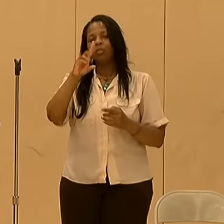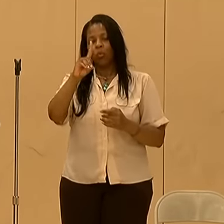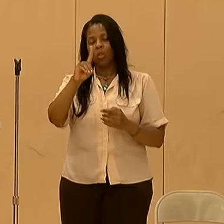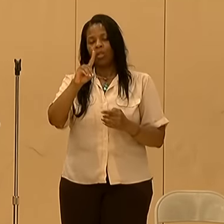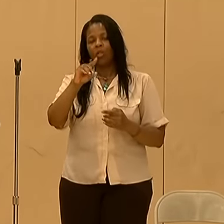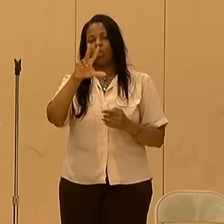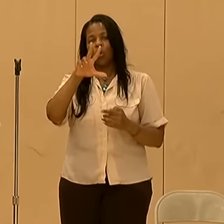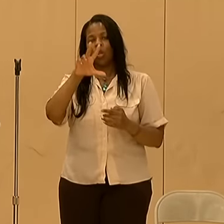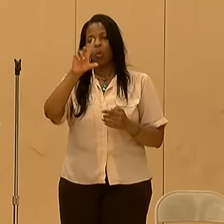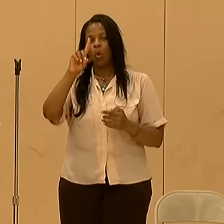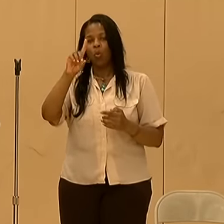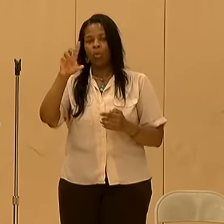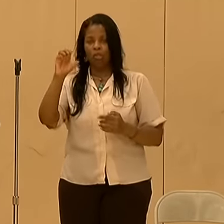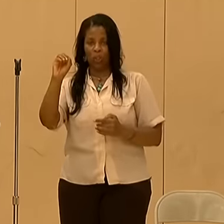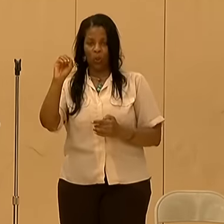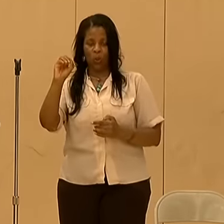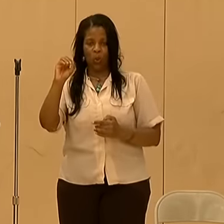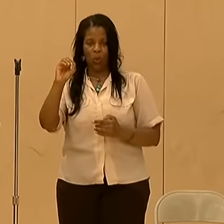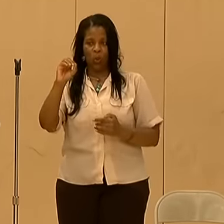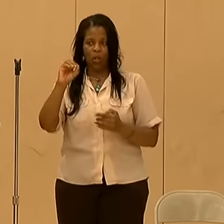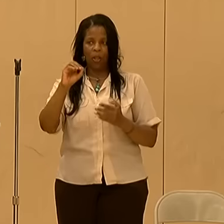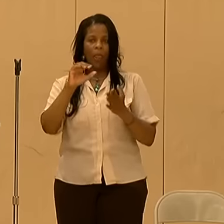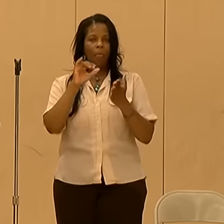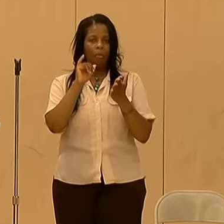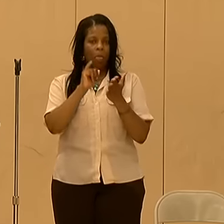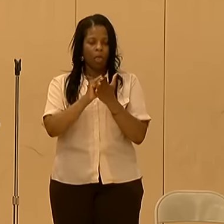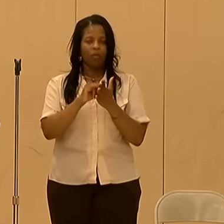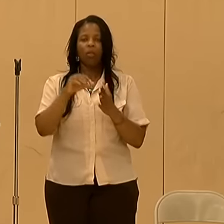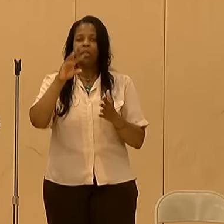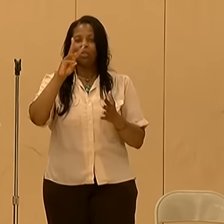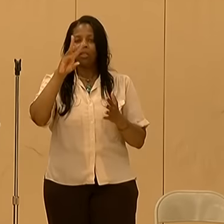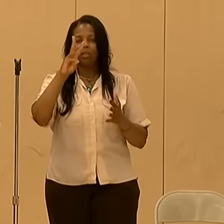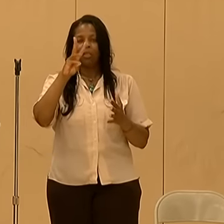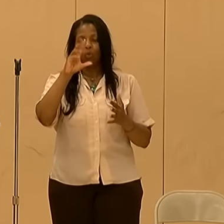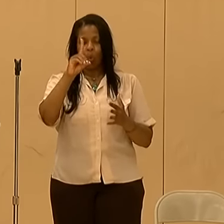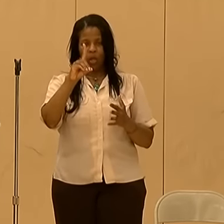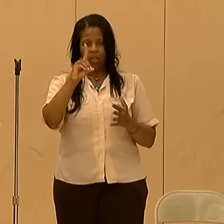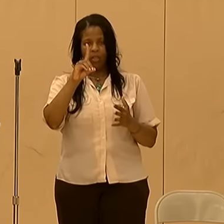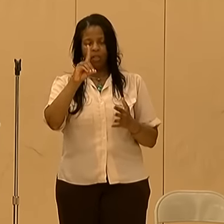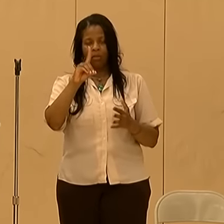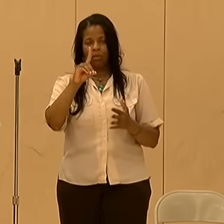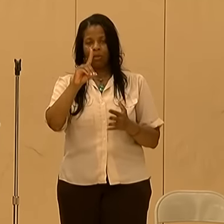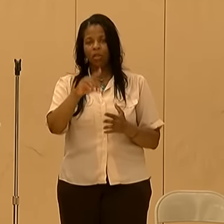661-861-3110, I believe. That was area code